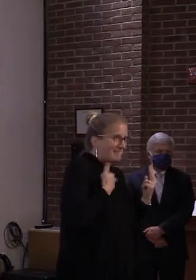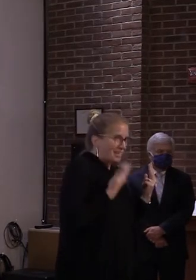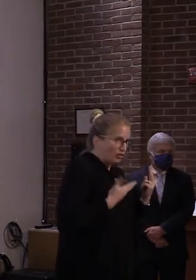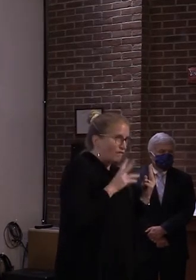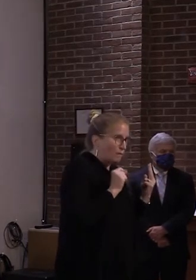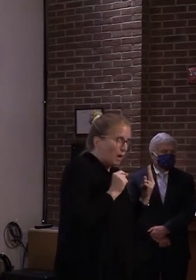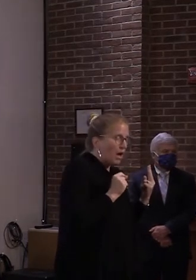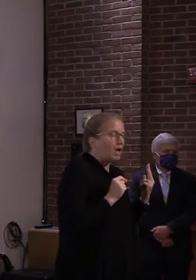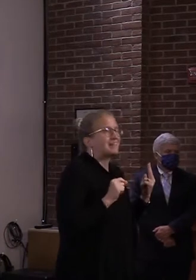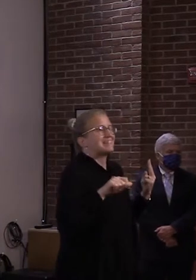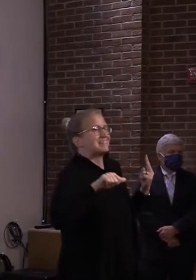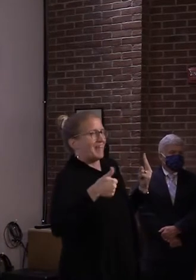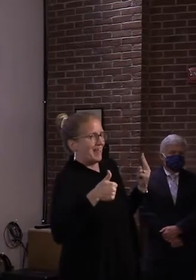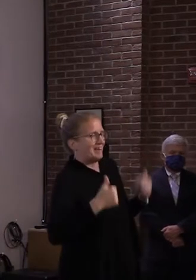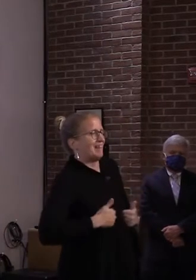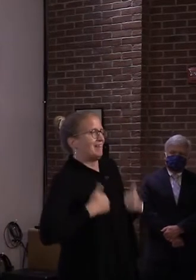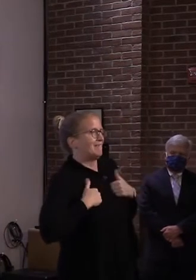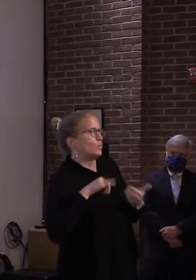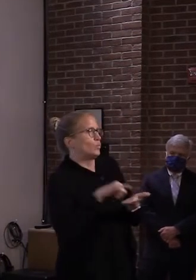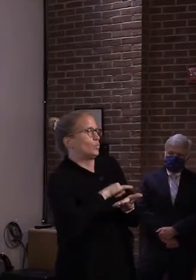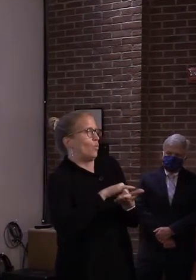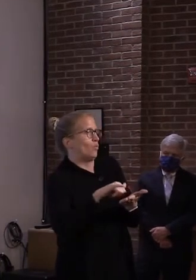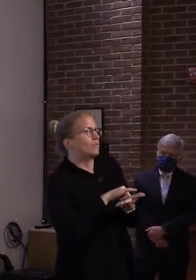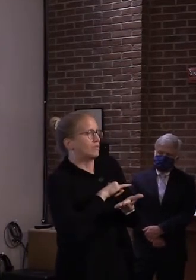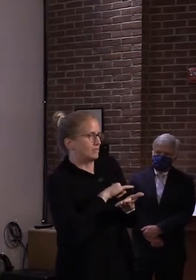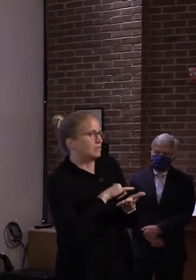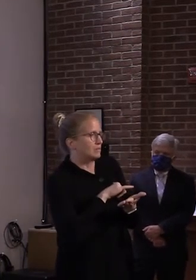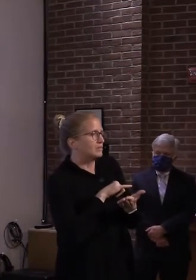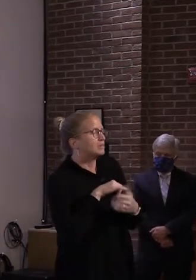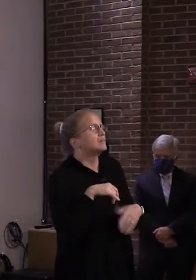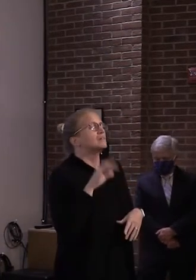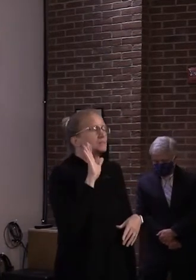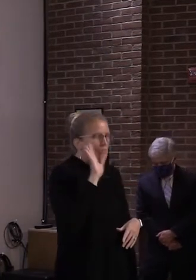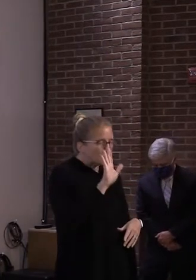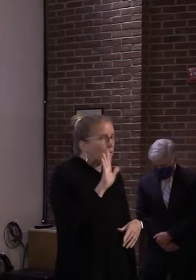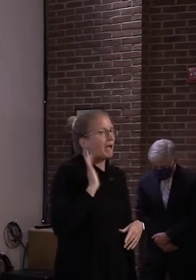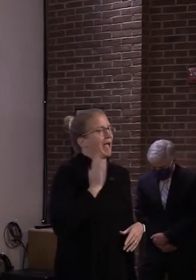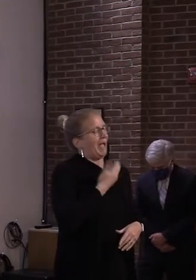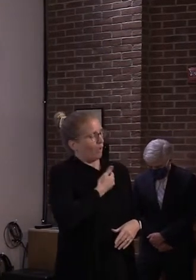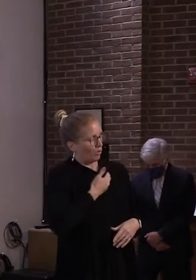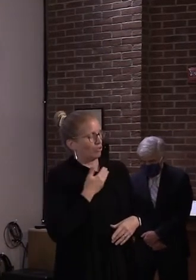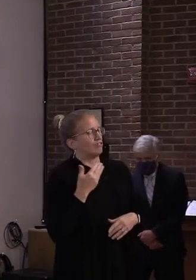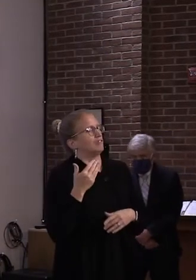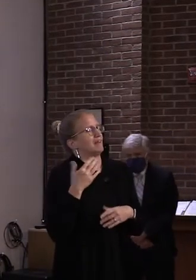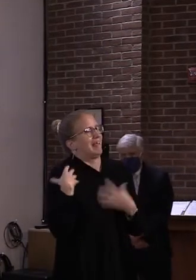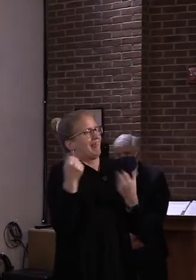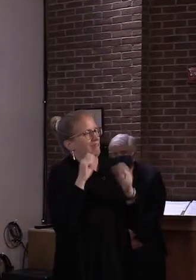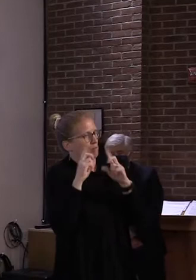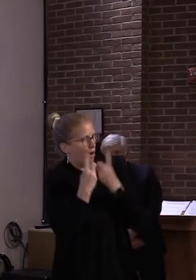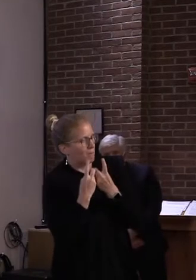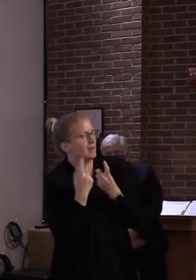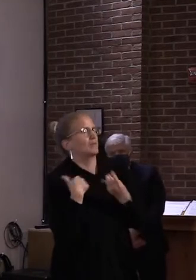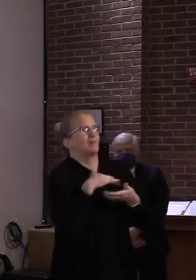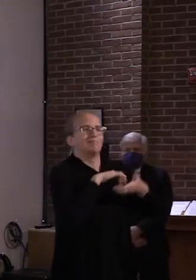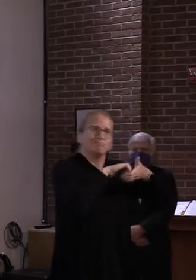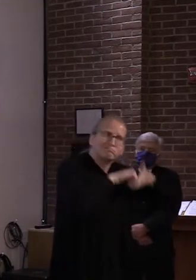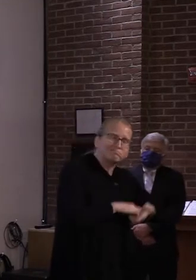State. Our health department has been working very closely with the Washington County Health Department in New